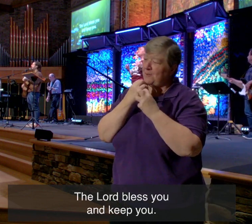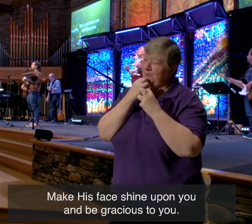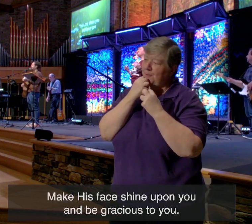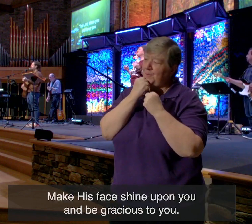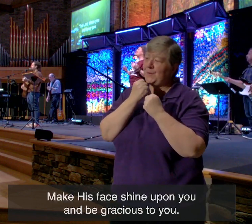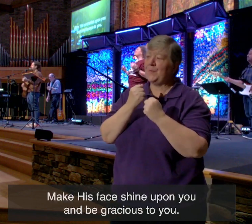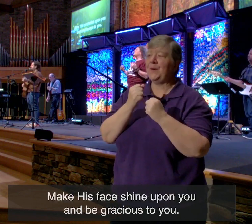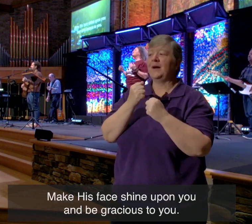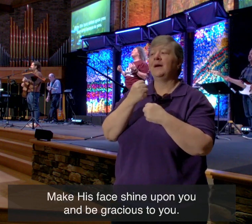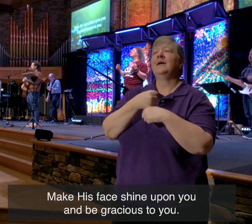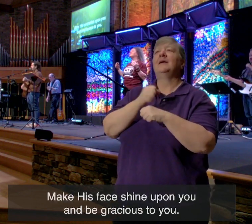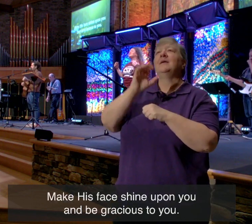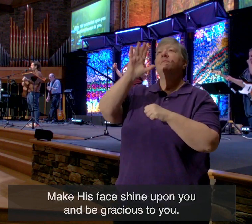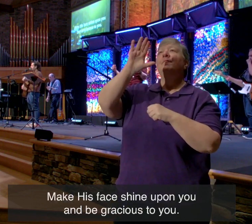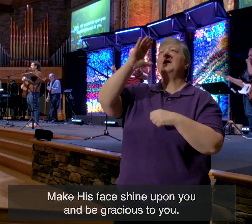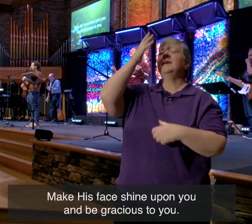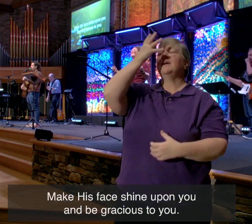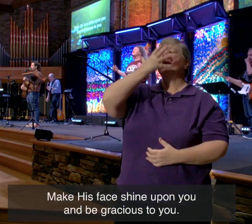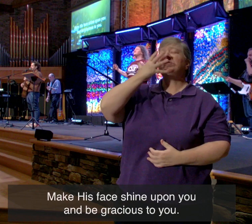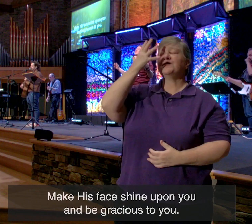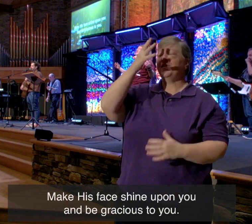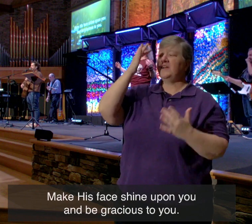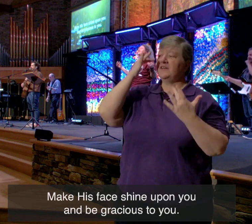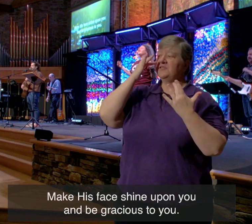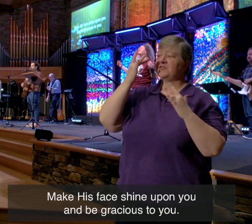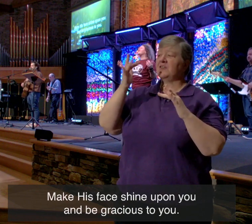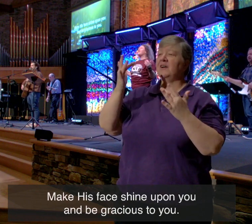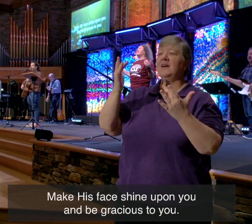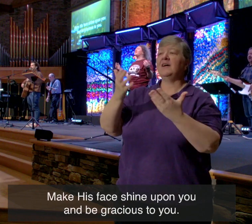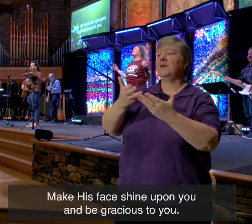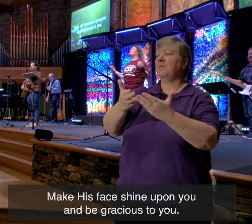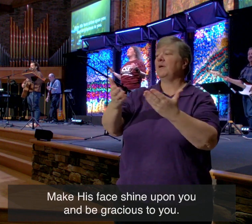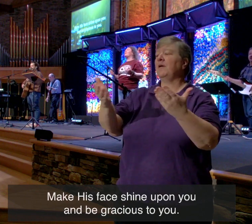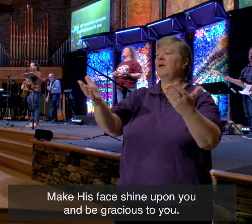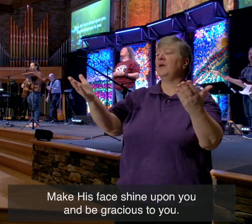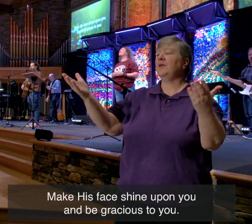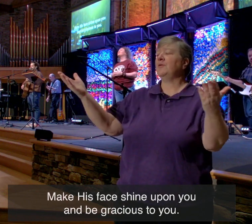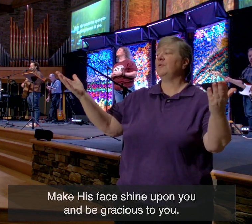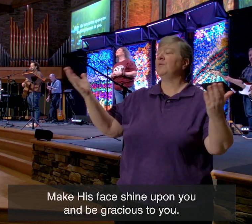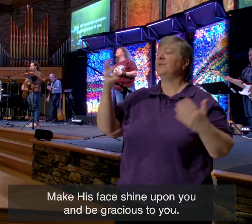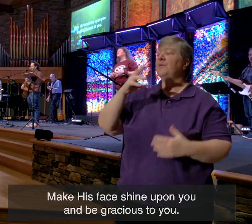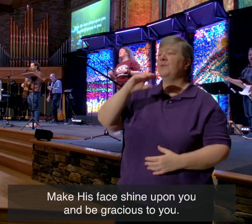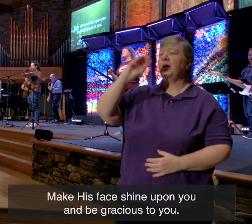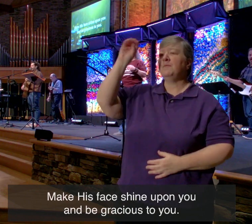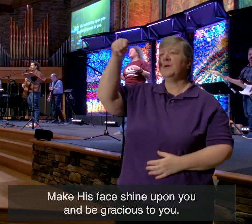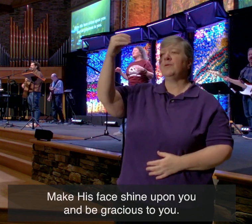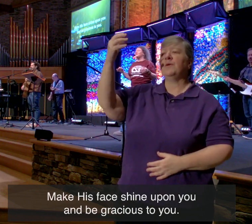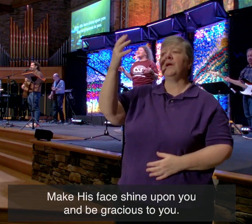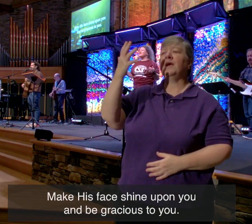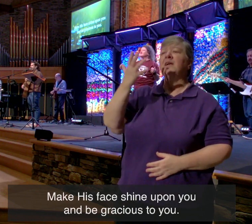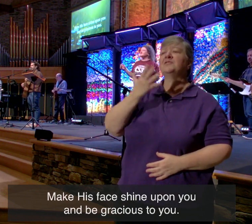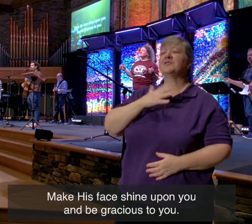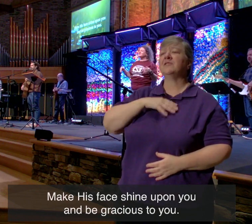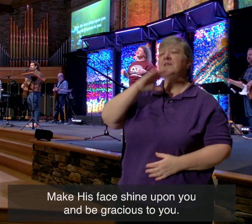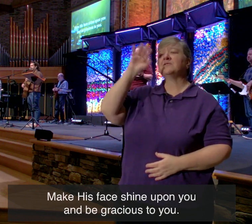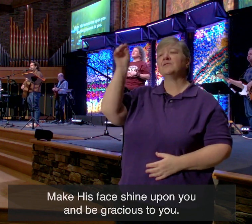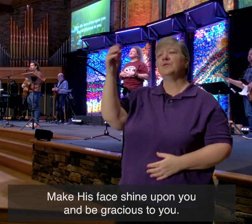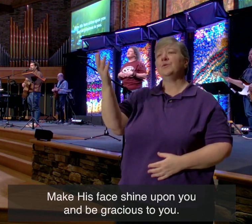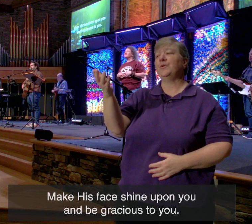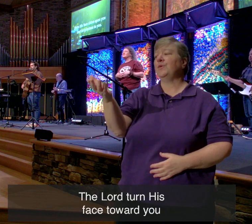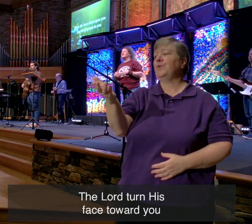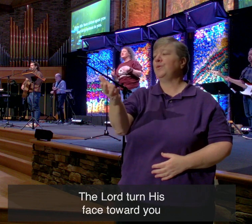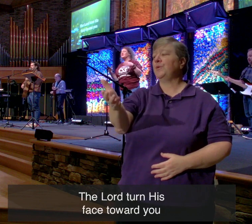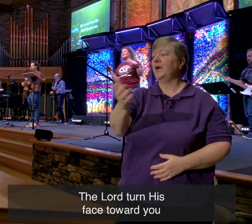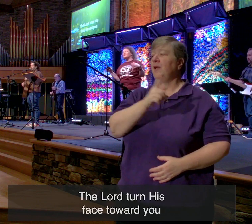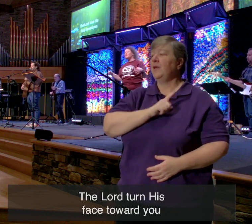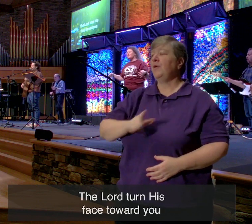and keep you, make his face shine upon you, be